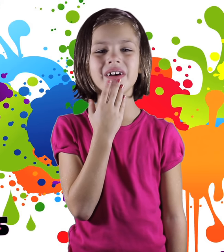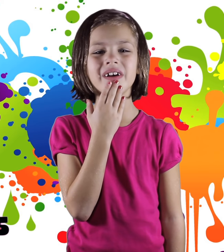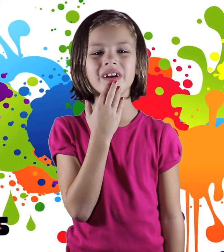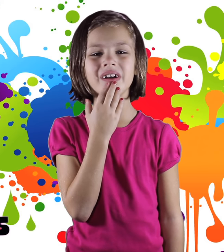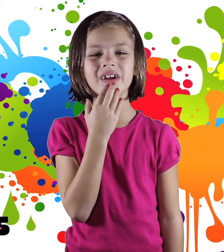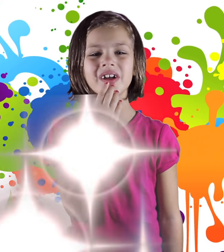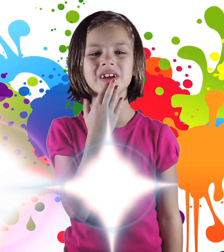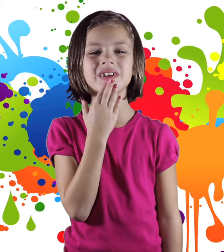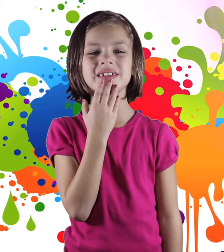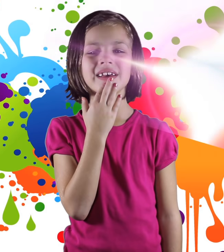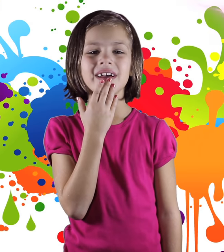Colors, colors